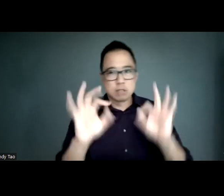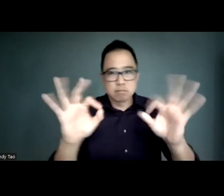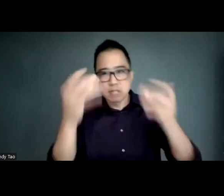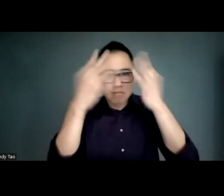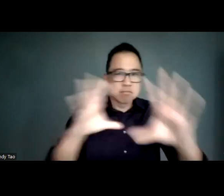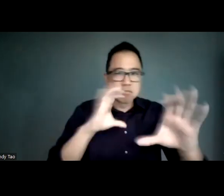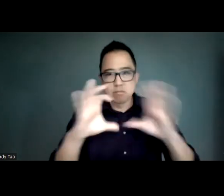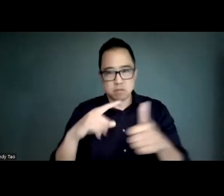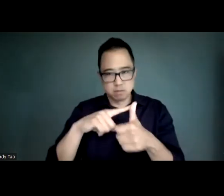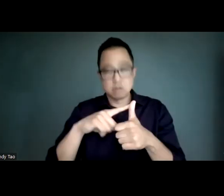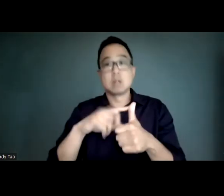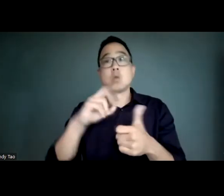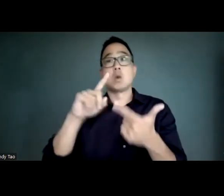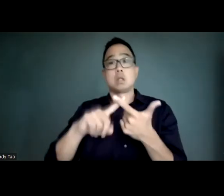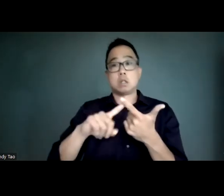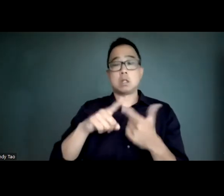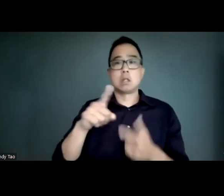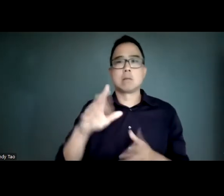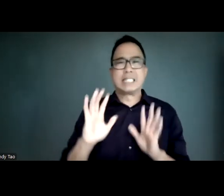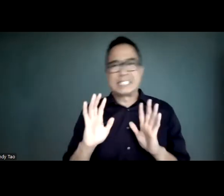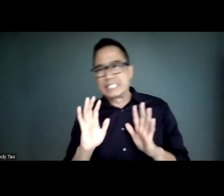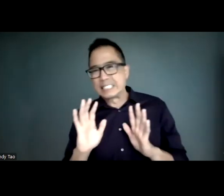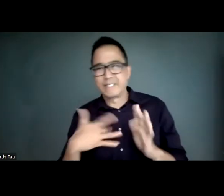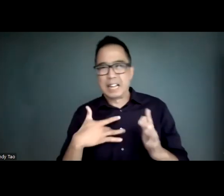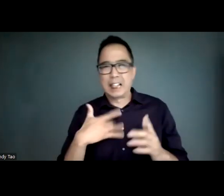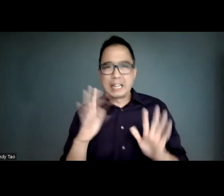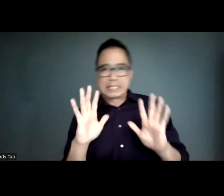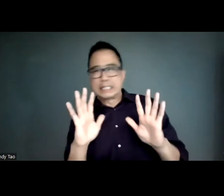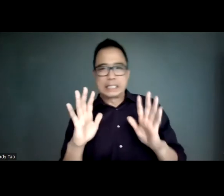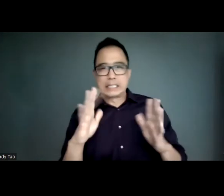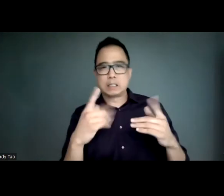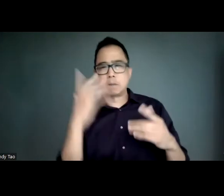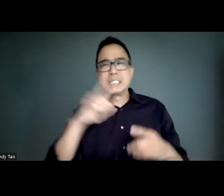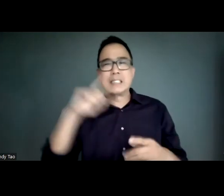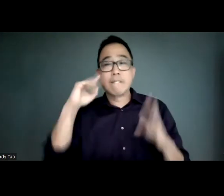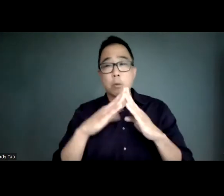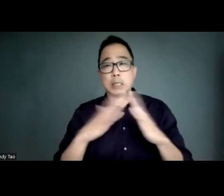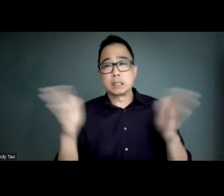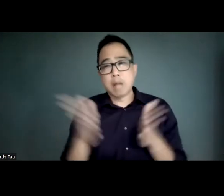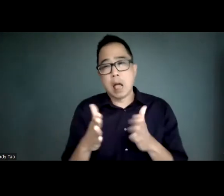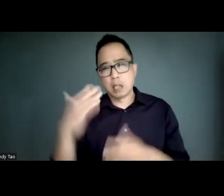were in the gathering with you that you tested positive so that they're aware.